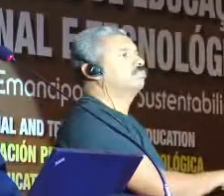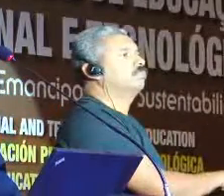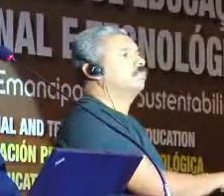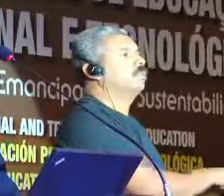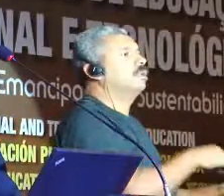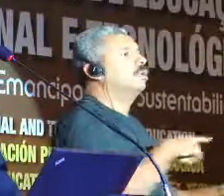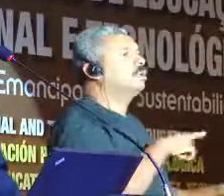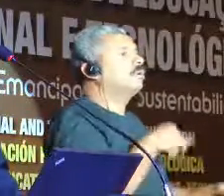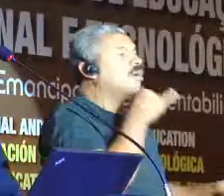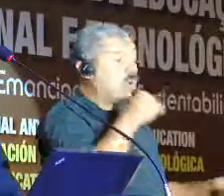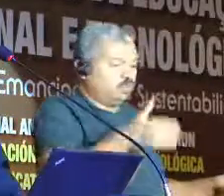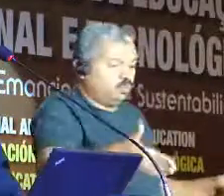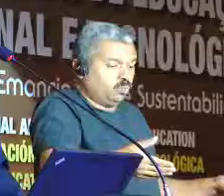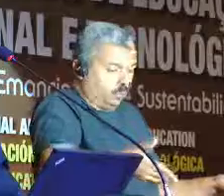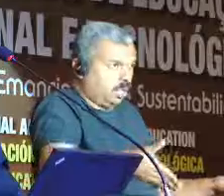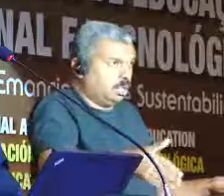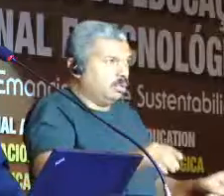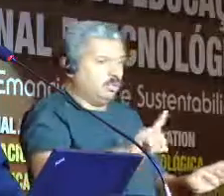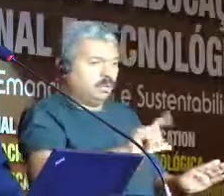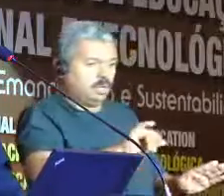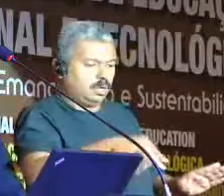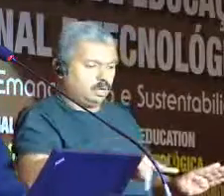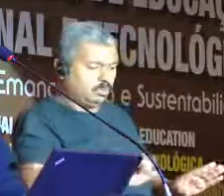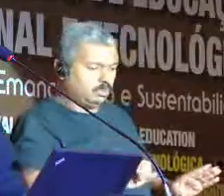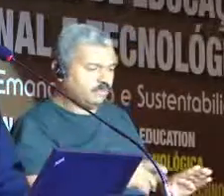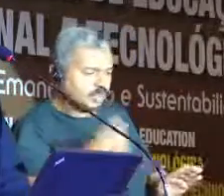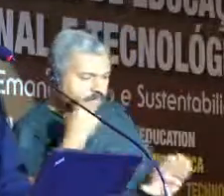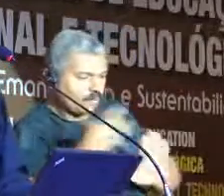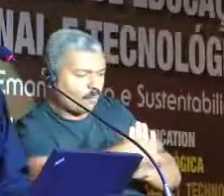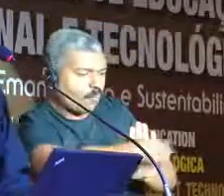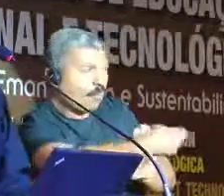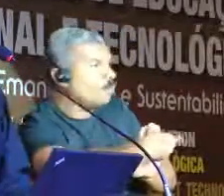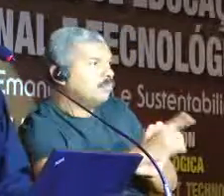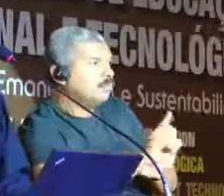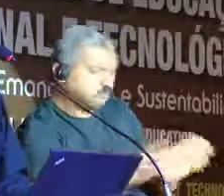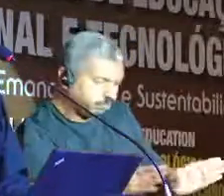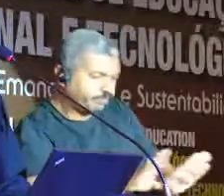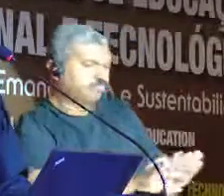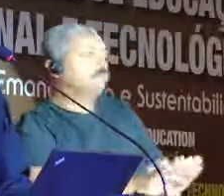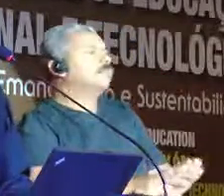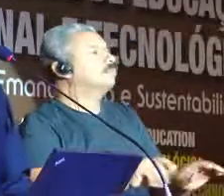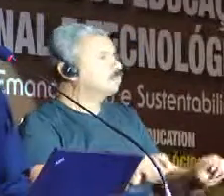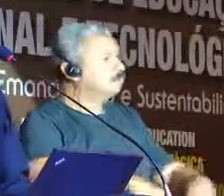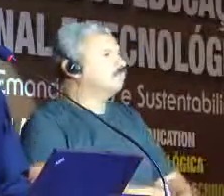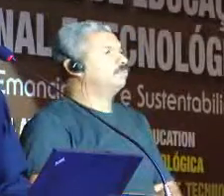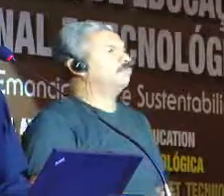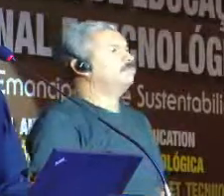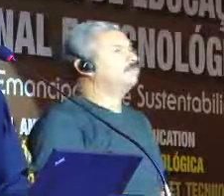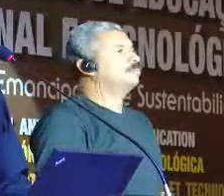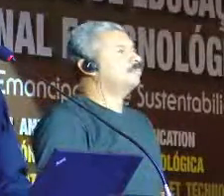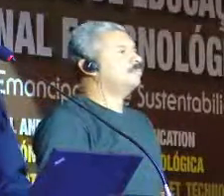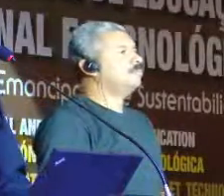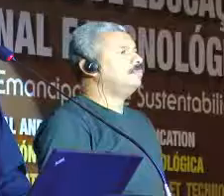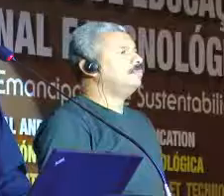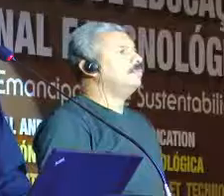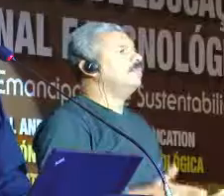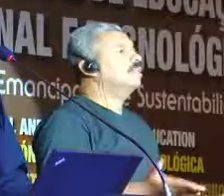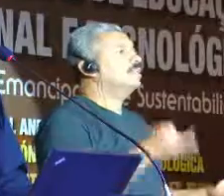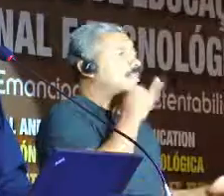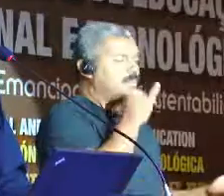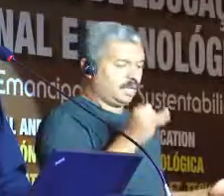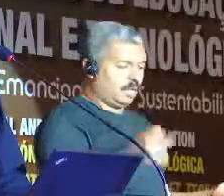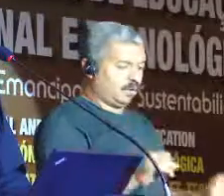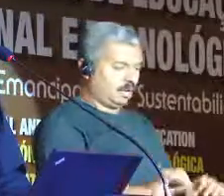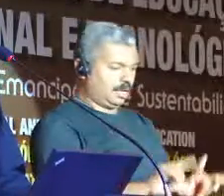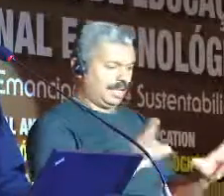at. You can also run some Windows applications in binary-only form on